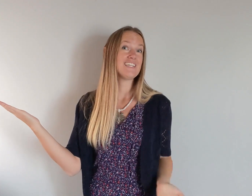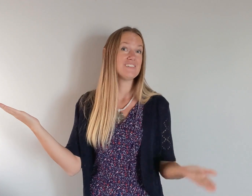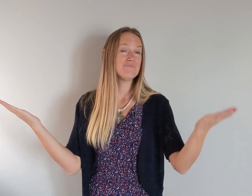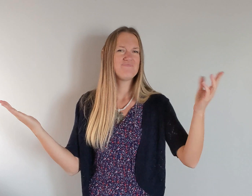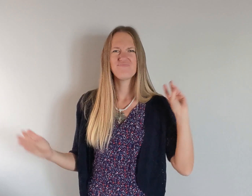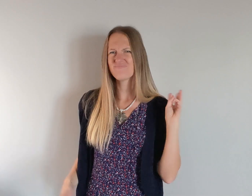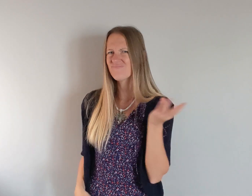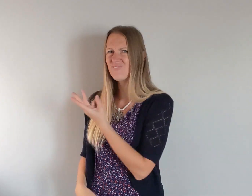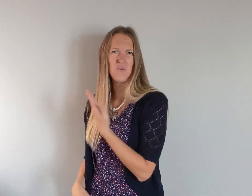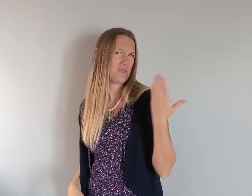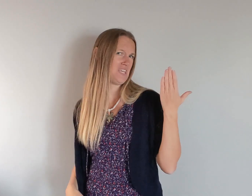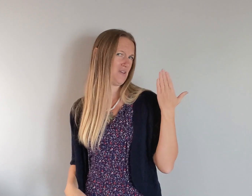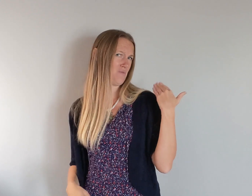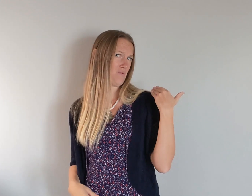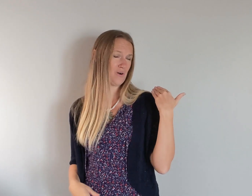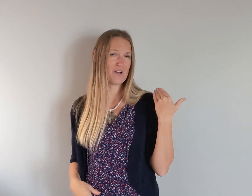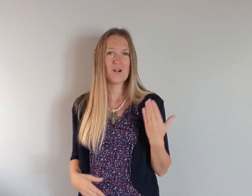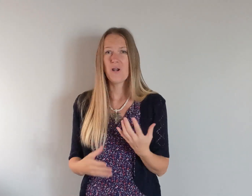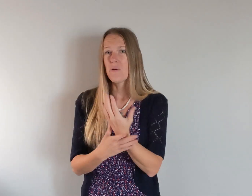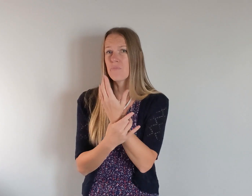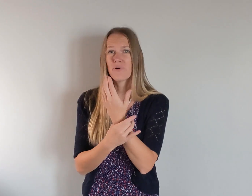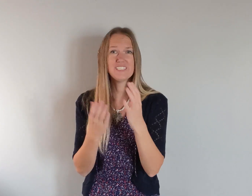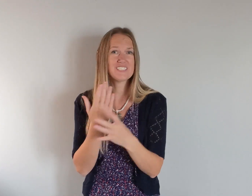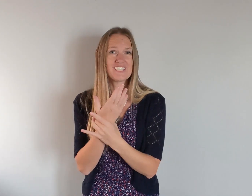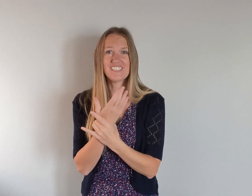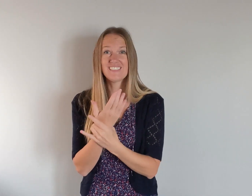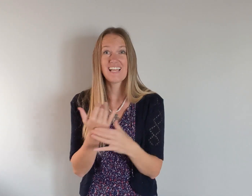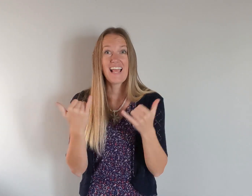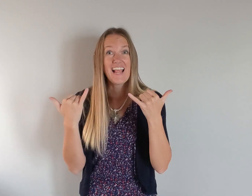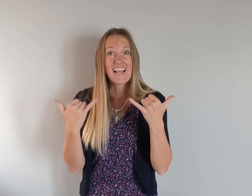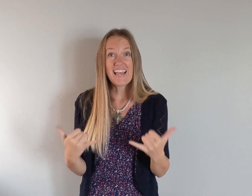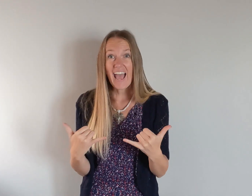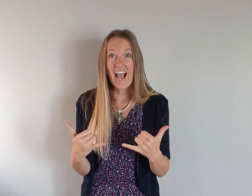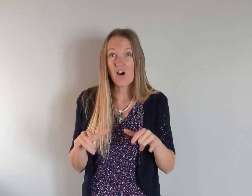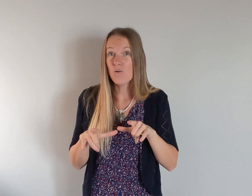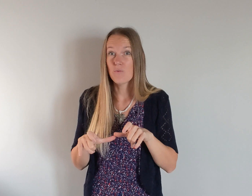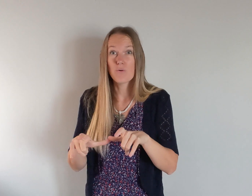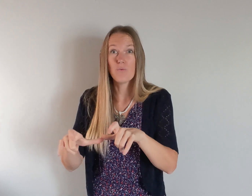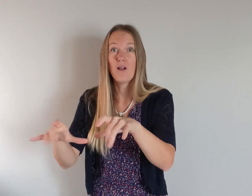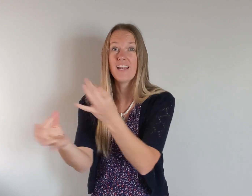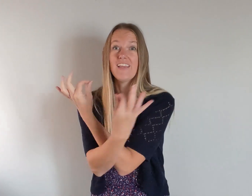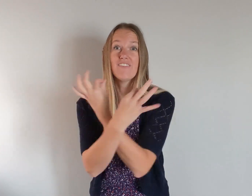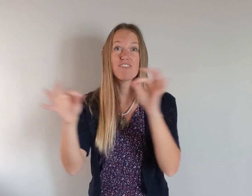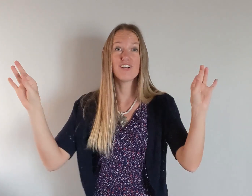royalty. We were prisoners. Now we're running